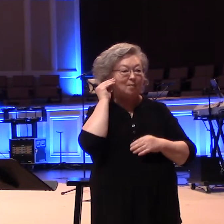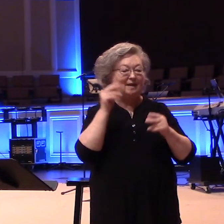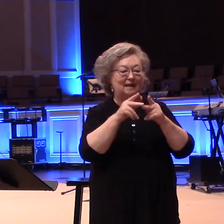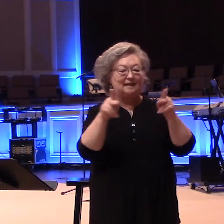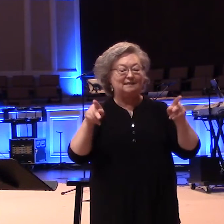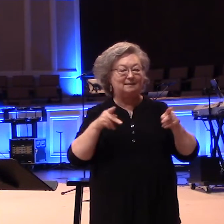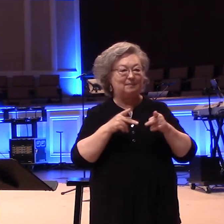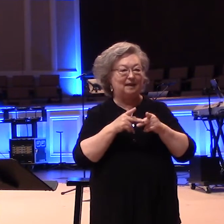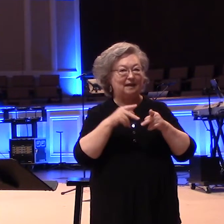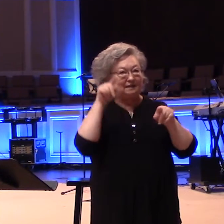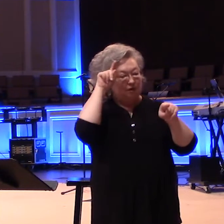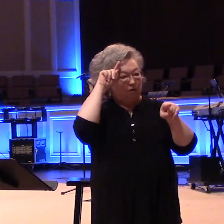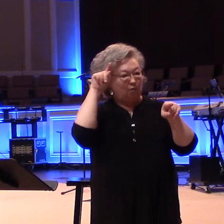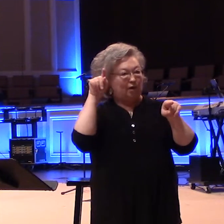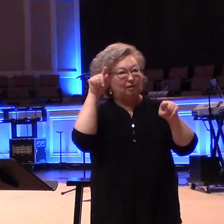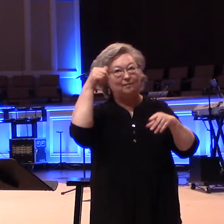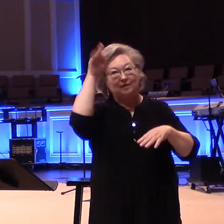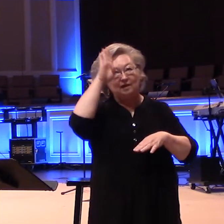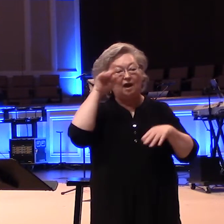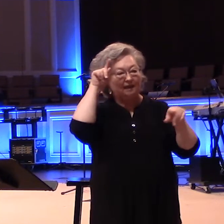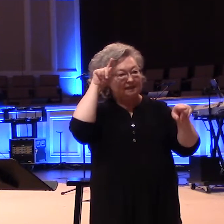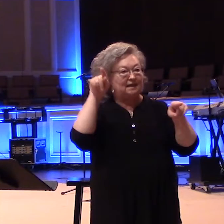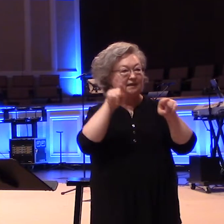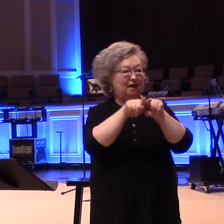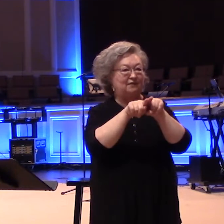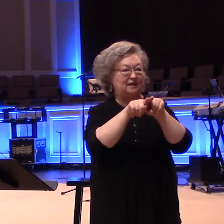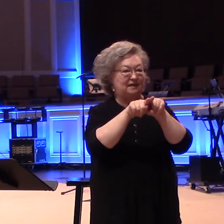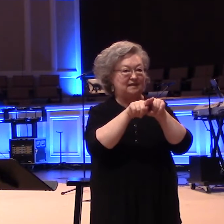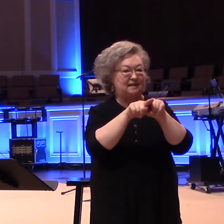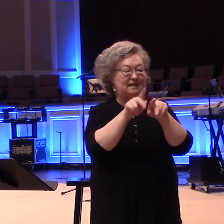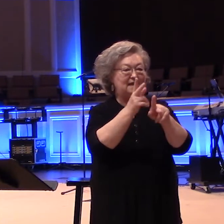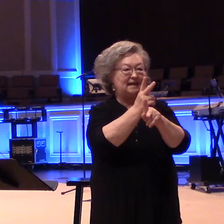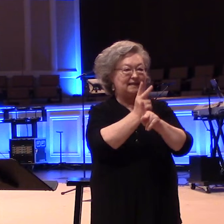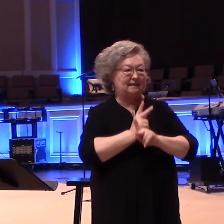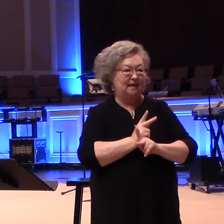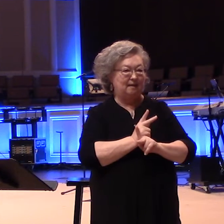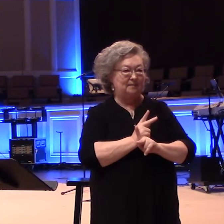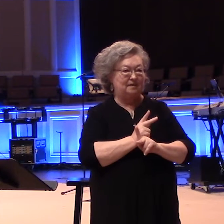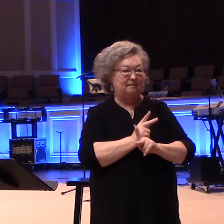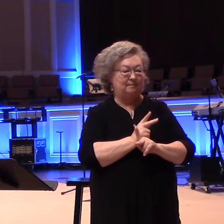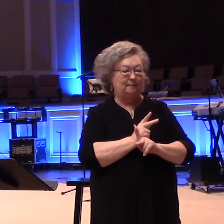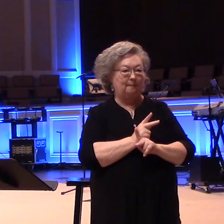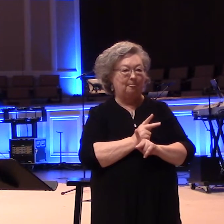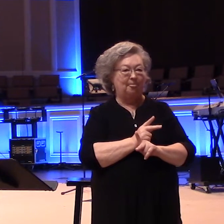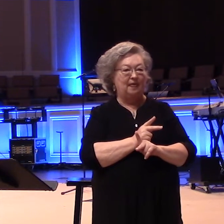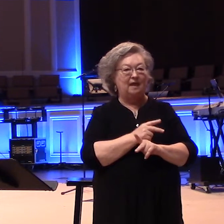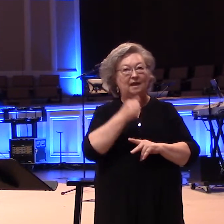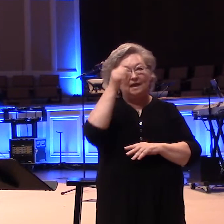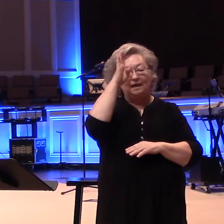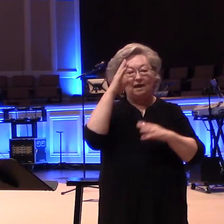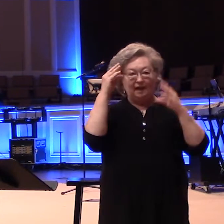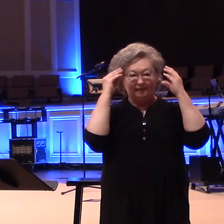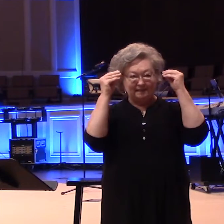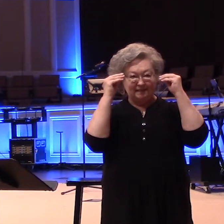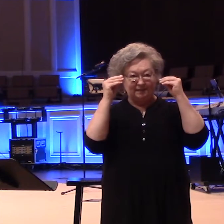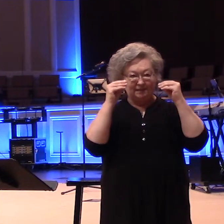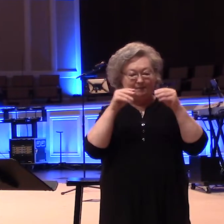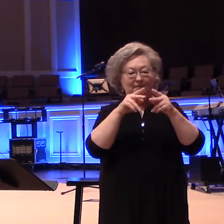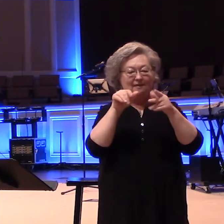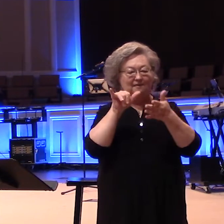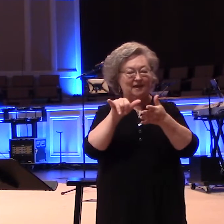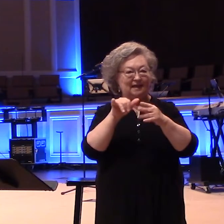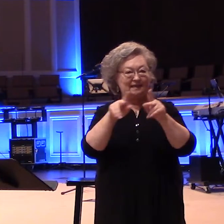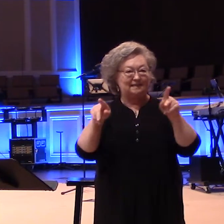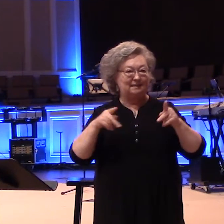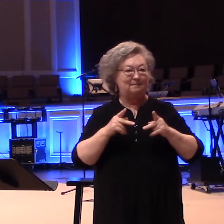That's why the Lord is teaching his people through the tithe, through the offering, through their giving. To teach them, first of all, home is where the covenant is kept.